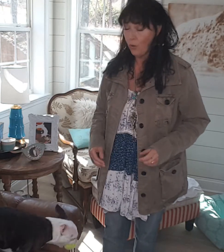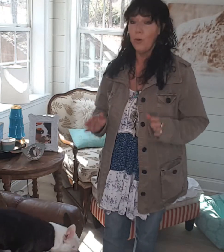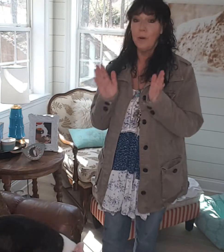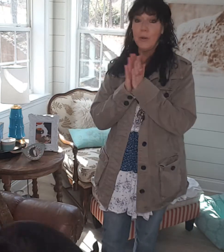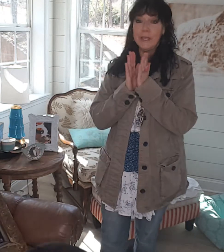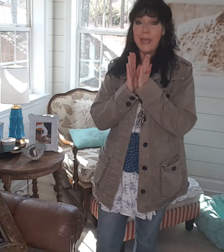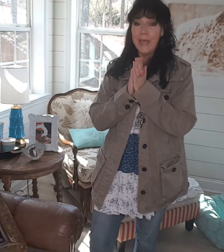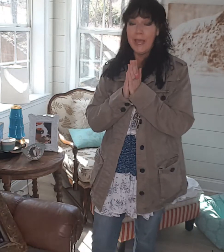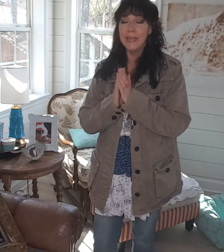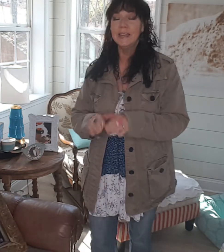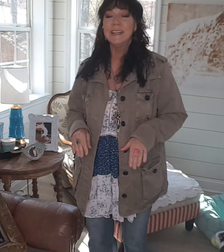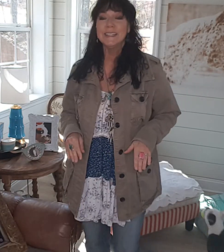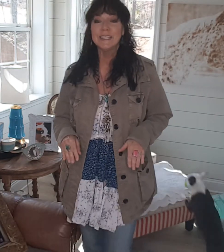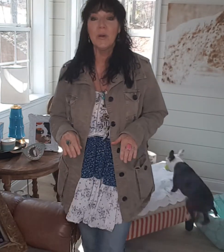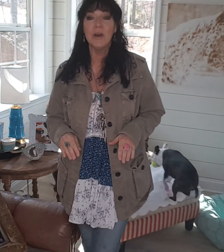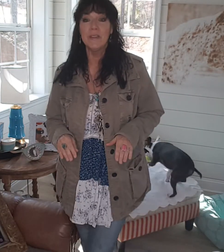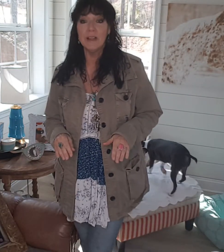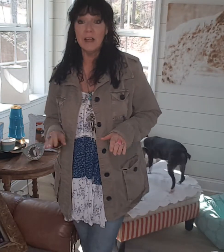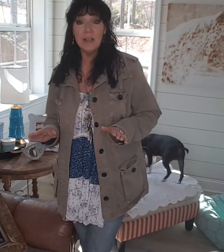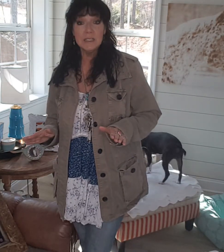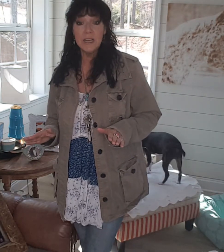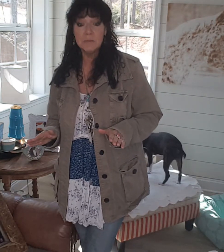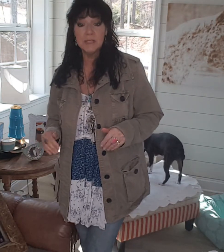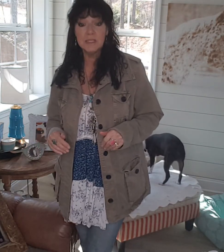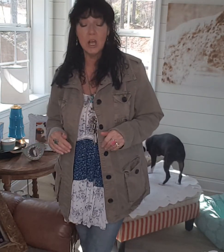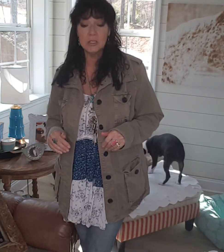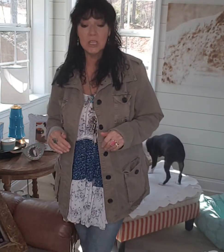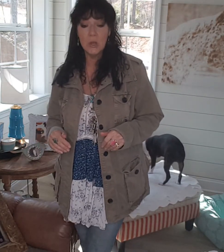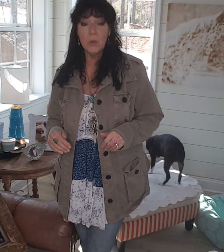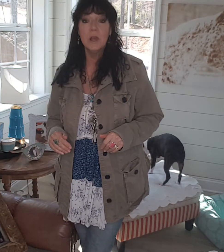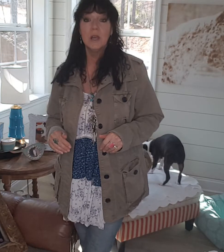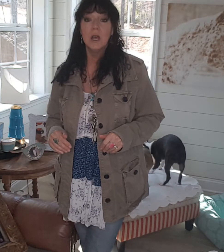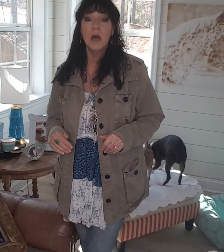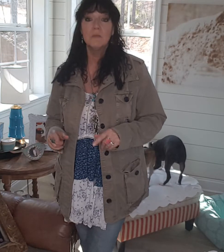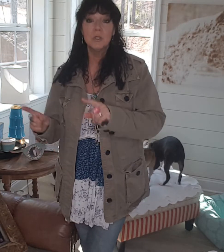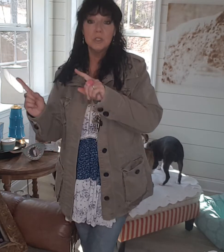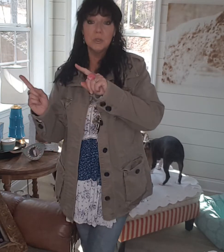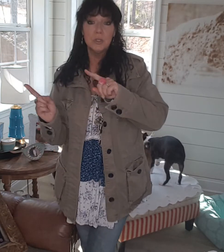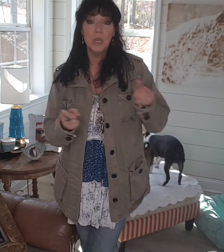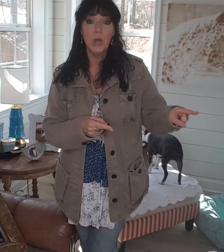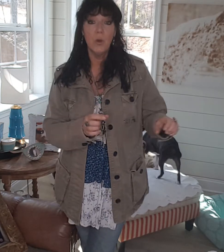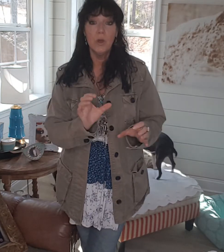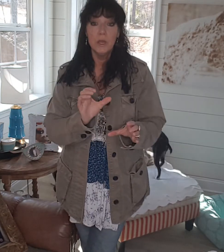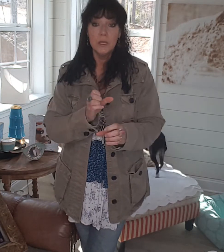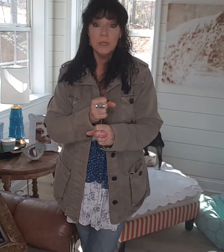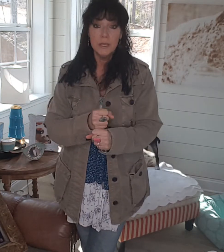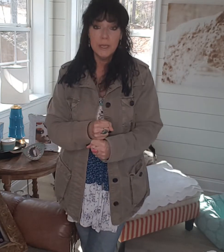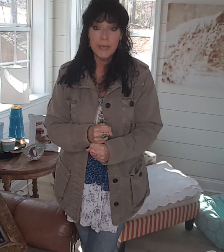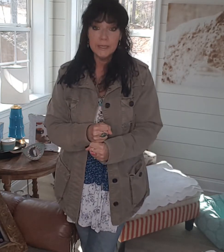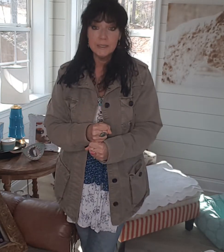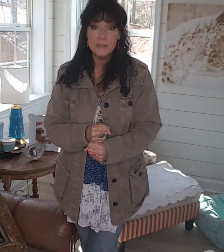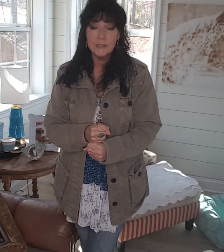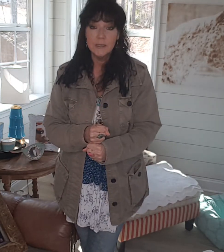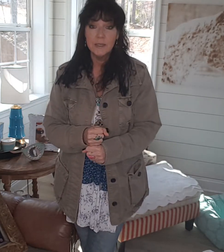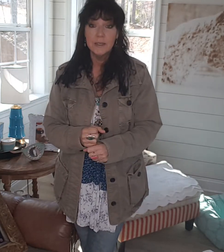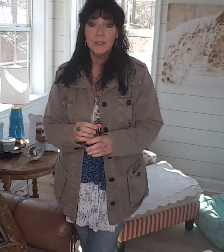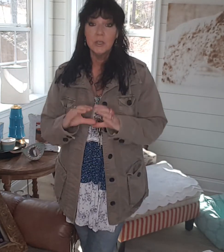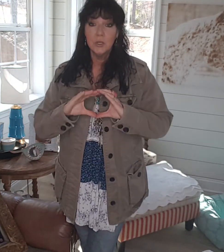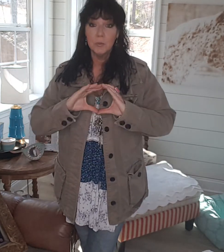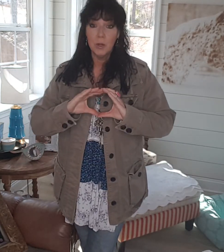Oh, Bowie, yay! So a lot of times it's also, you can do go get your